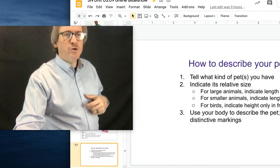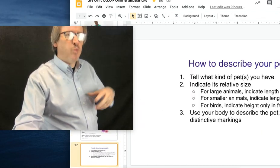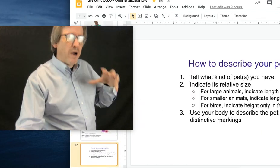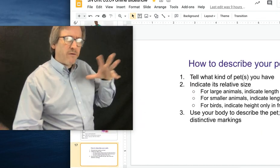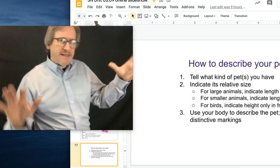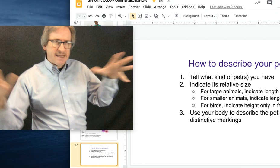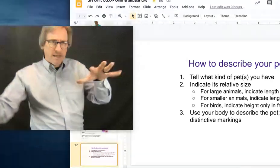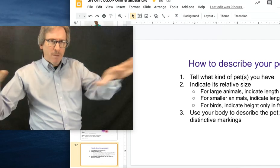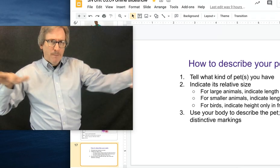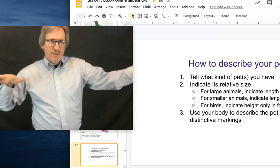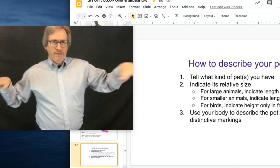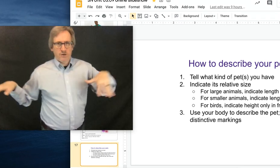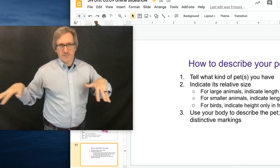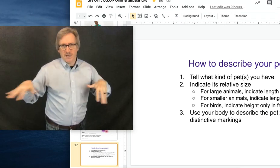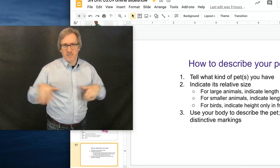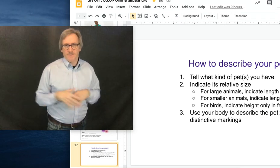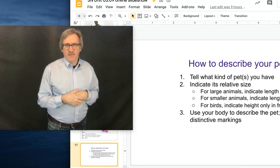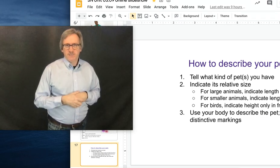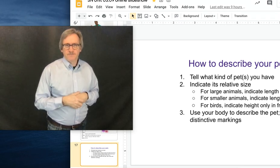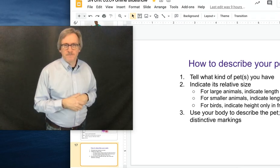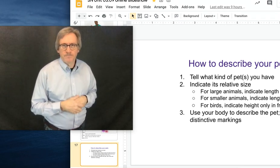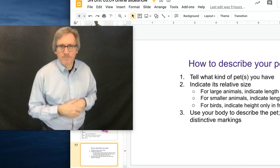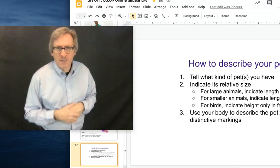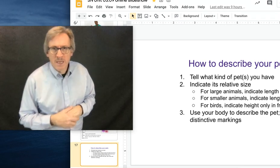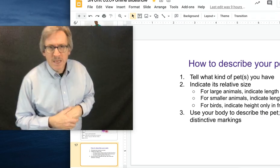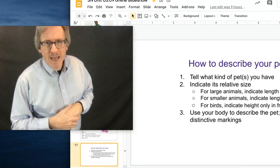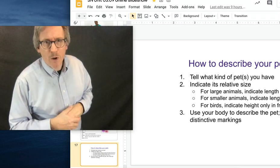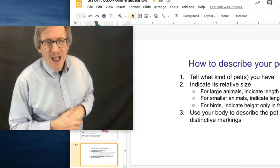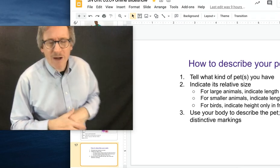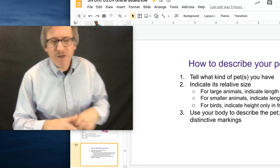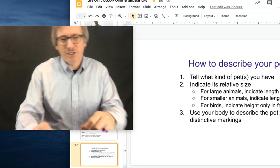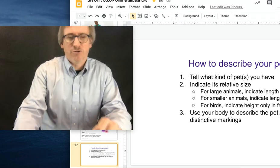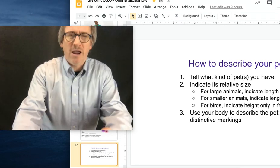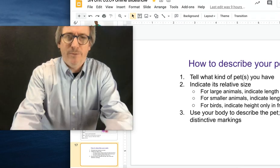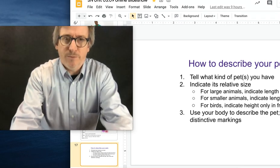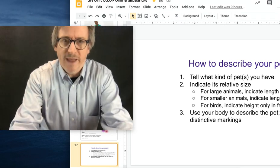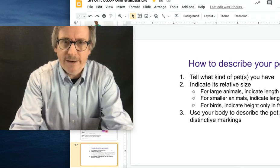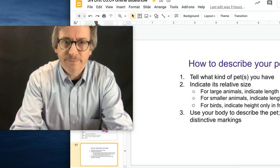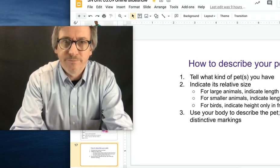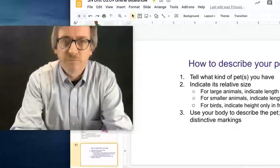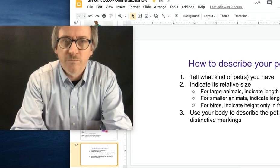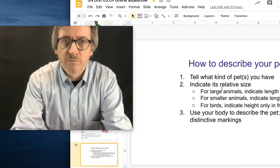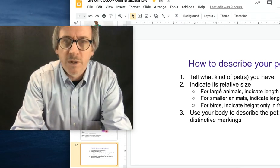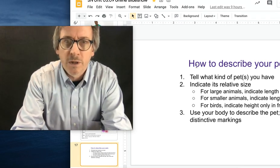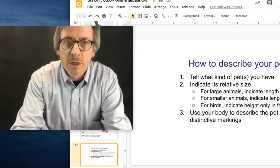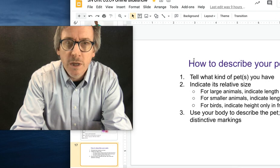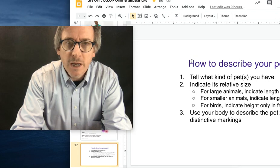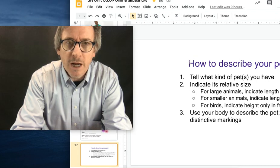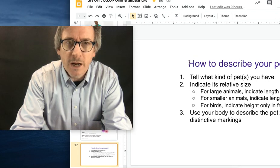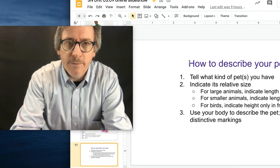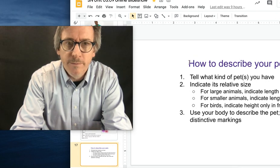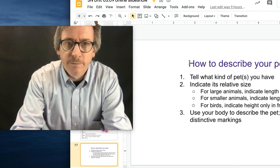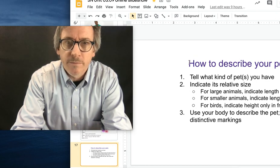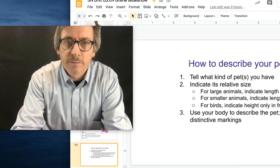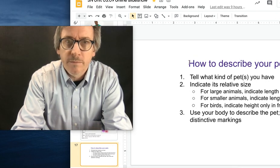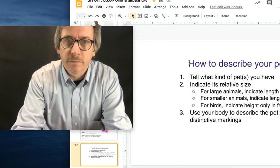That shows where they set them up in their signing space. Now, how to describe your pet.